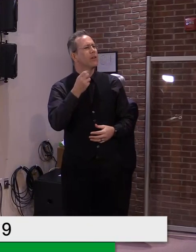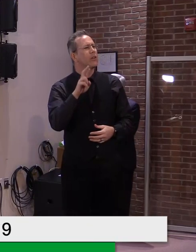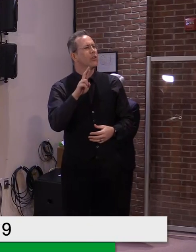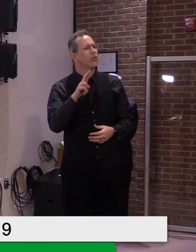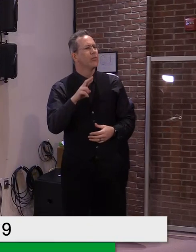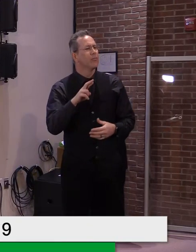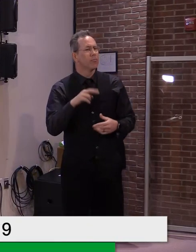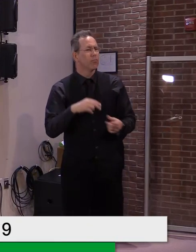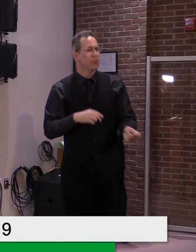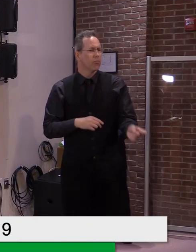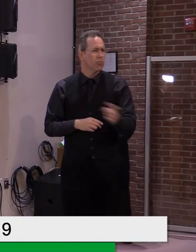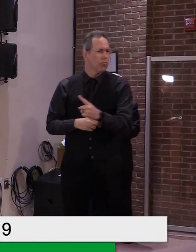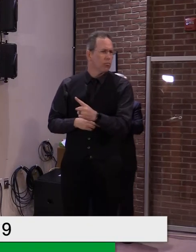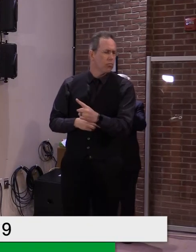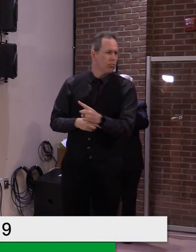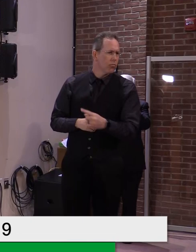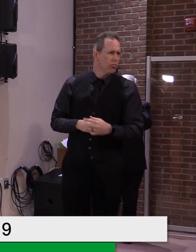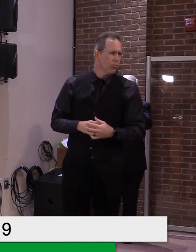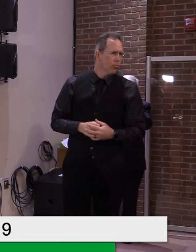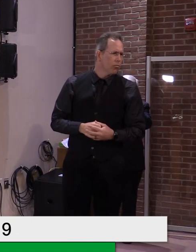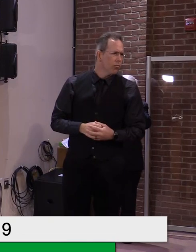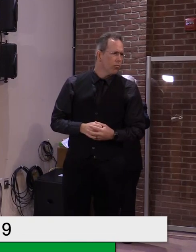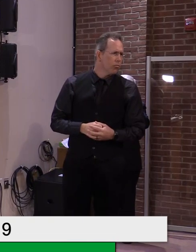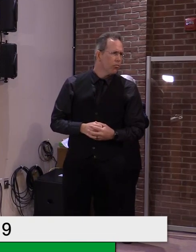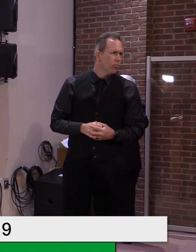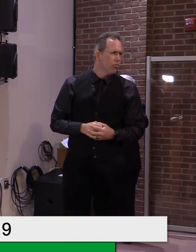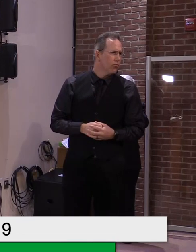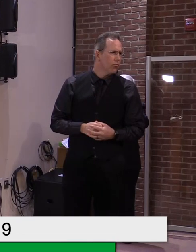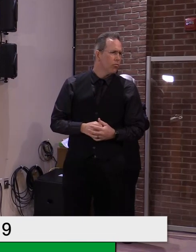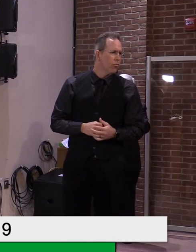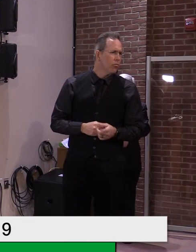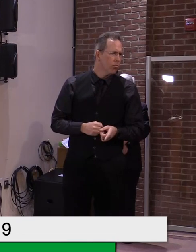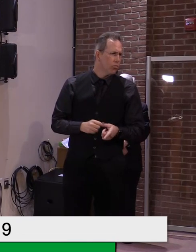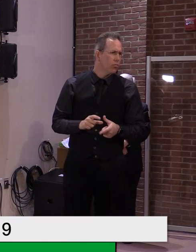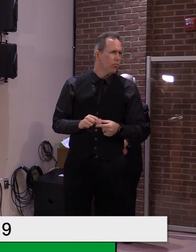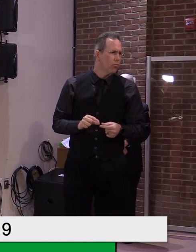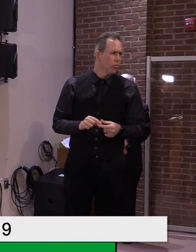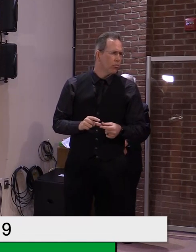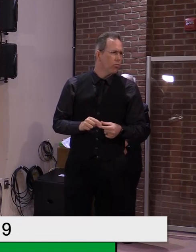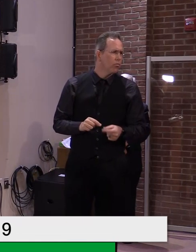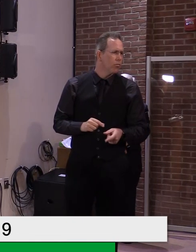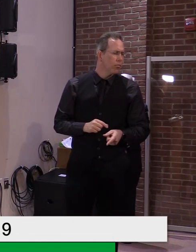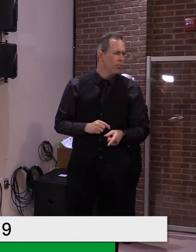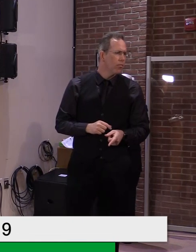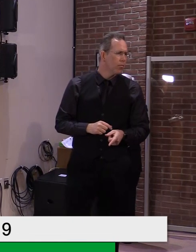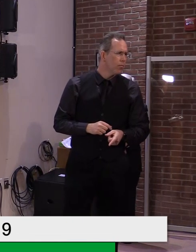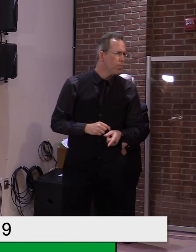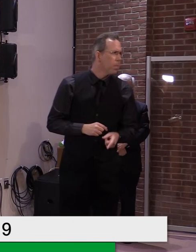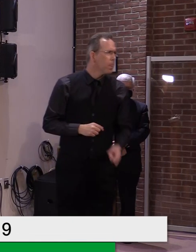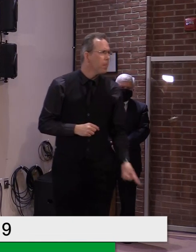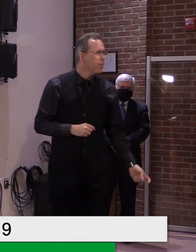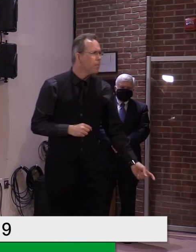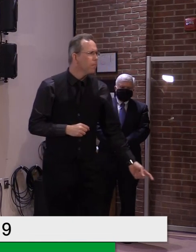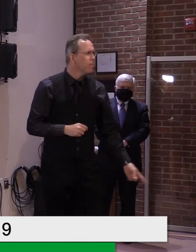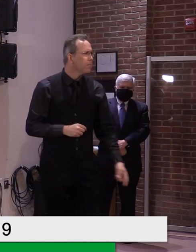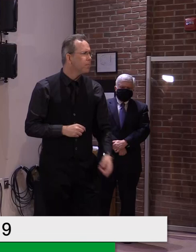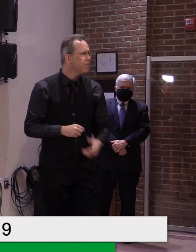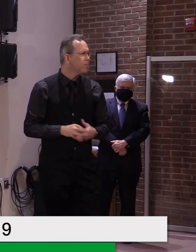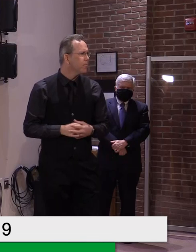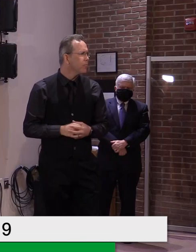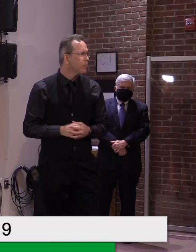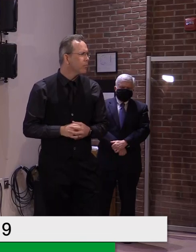You know, medically assisted therapy being a cause of transmission, how are you planning to investigate that? Because it seems